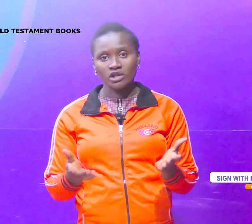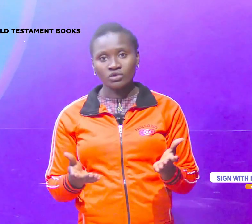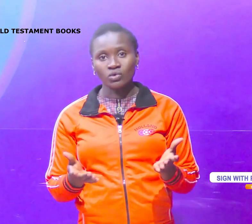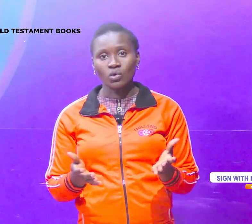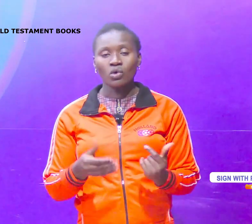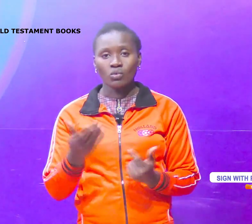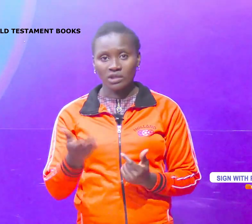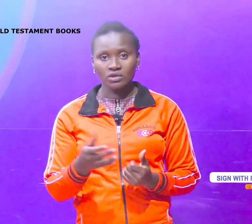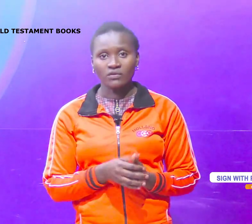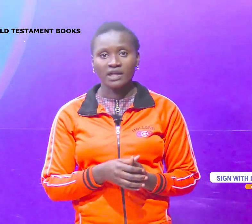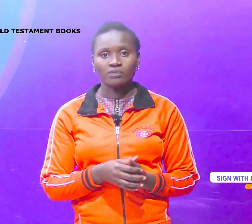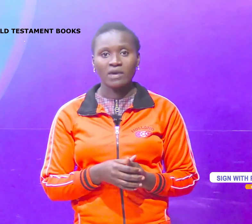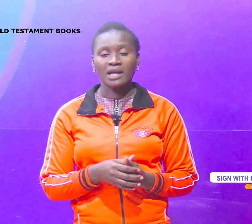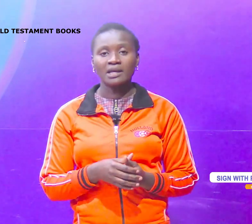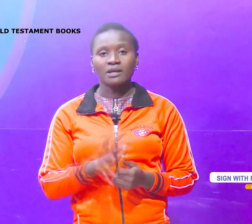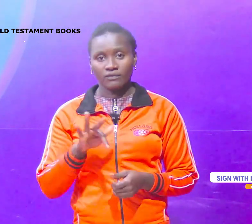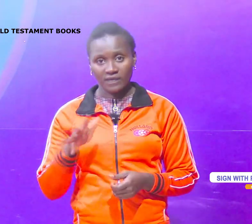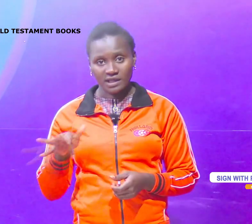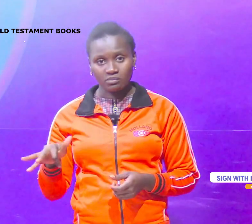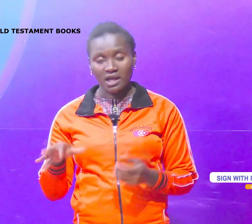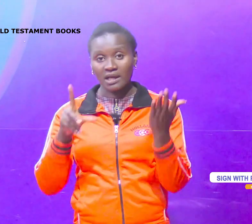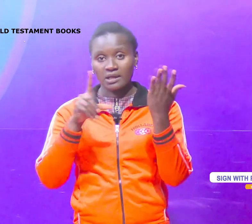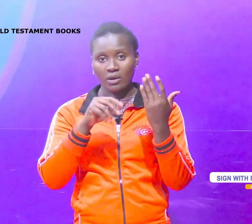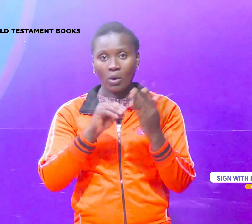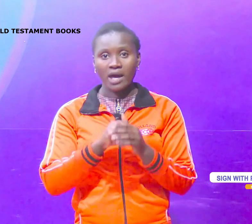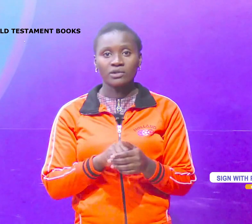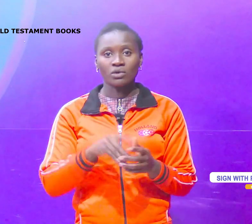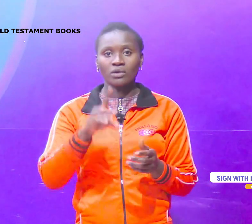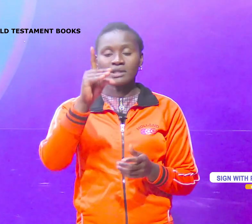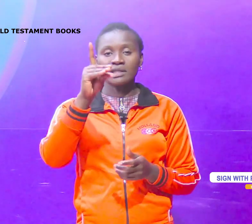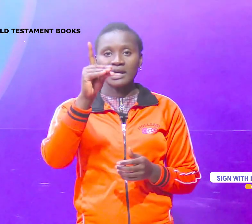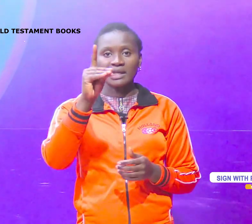do? We need to finger spell the word. So Daniel,